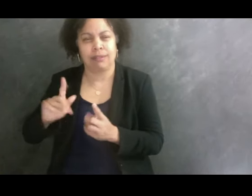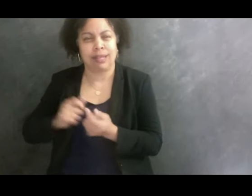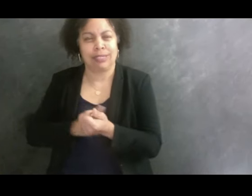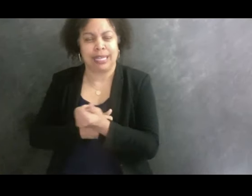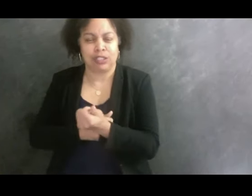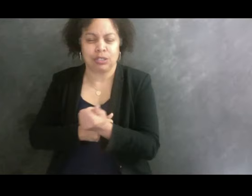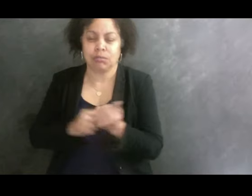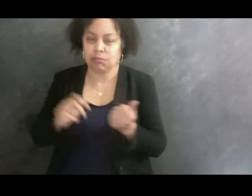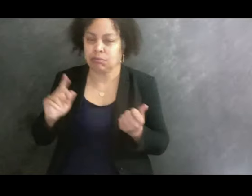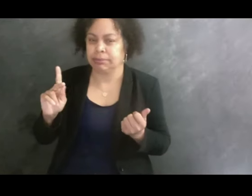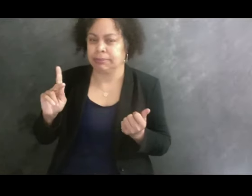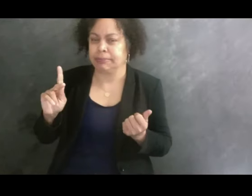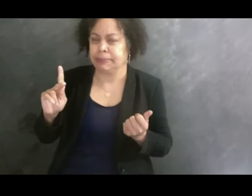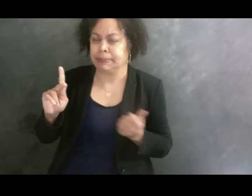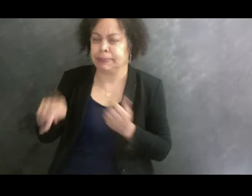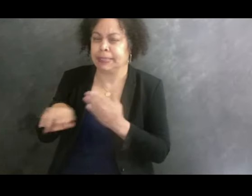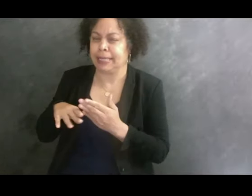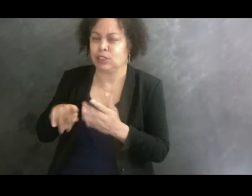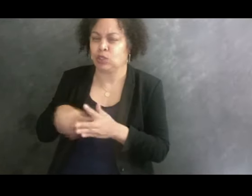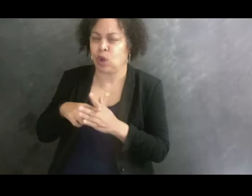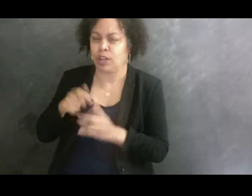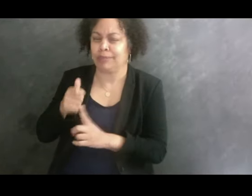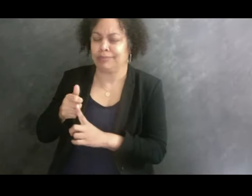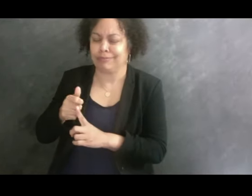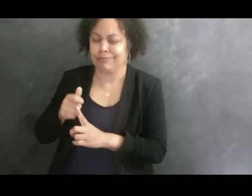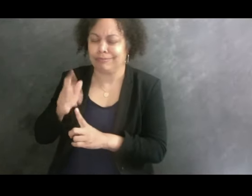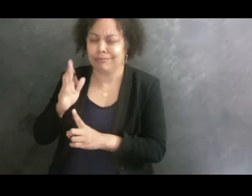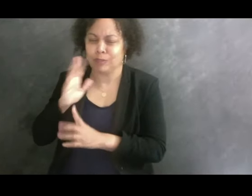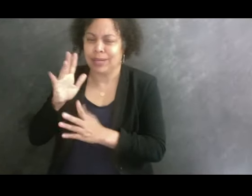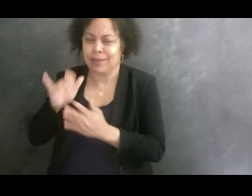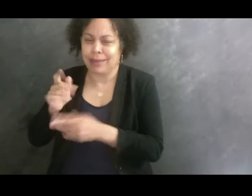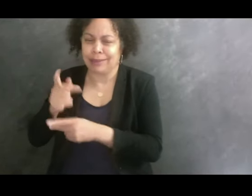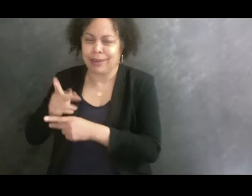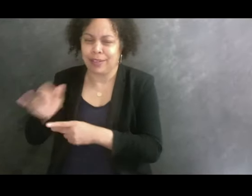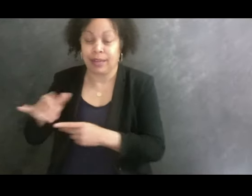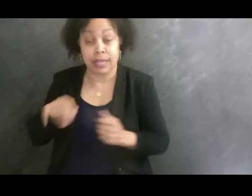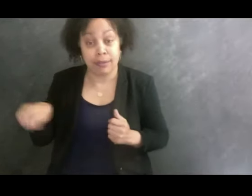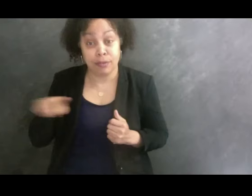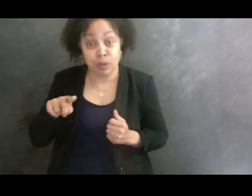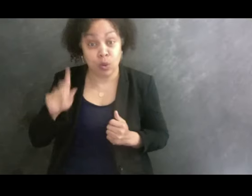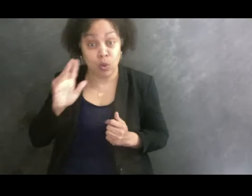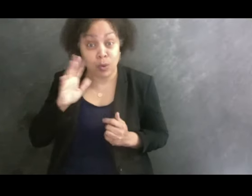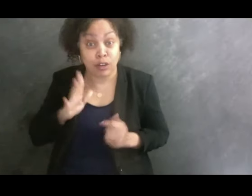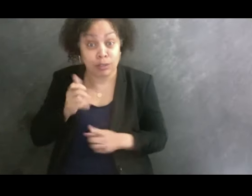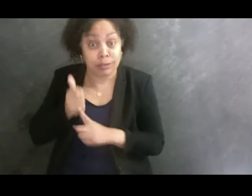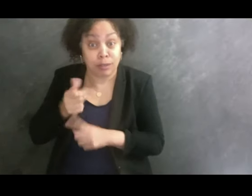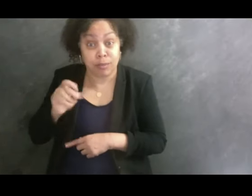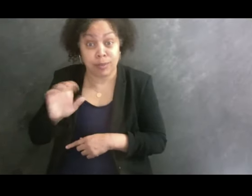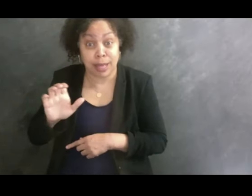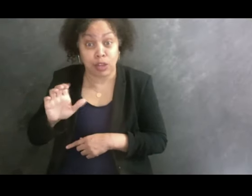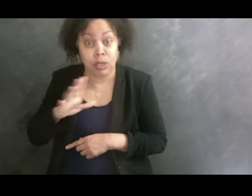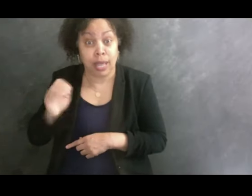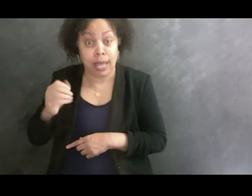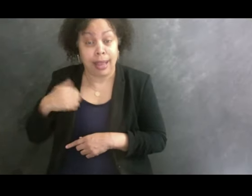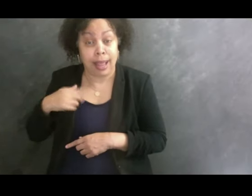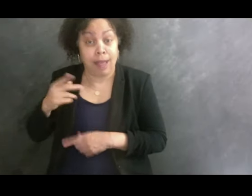by Kickstarter. If you are a creator of color with an active Kickstarter campaign, you can